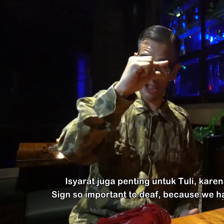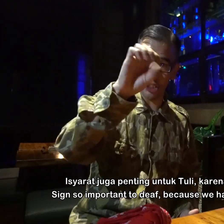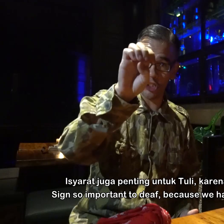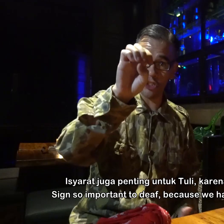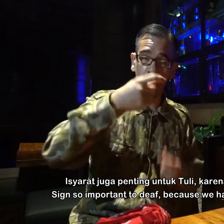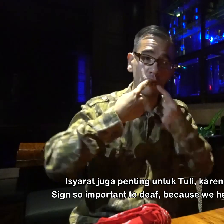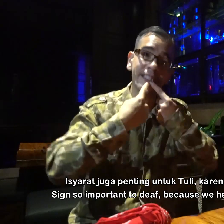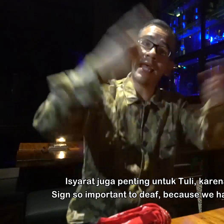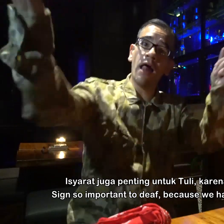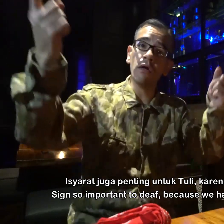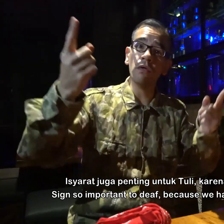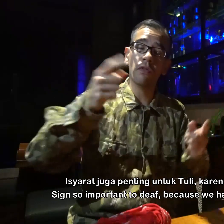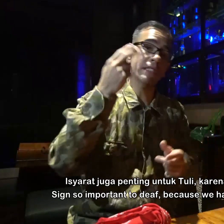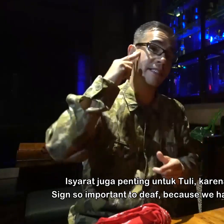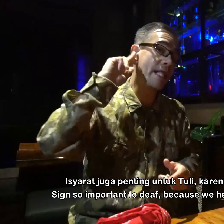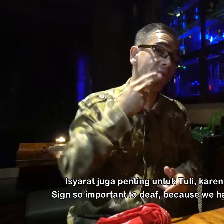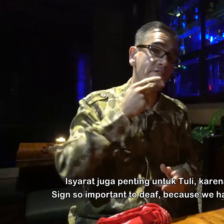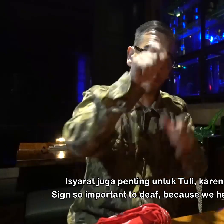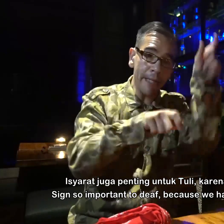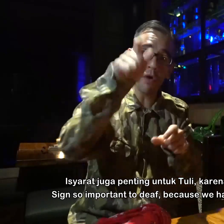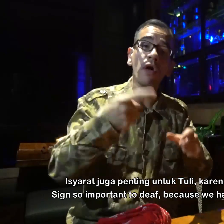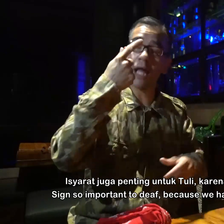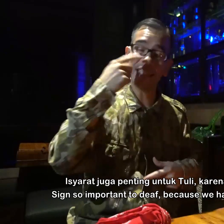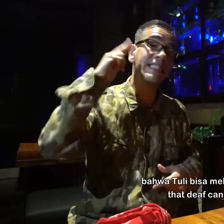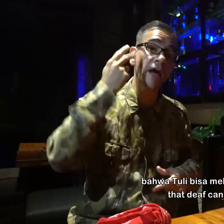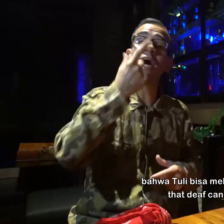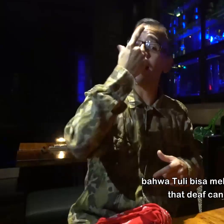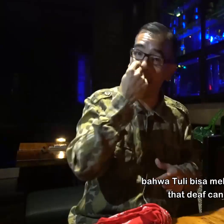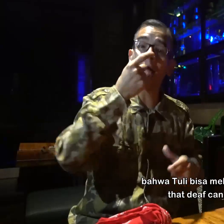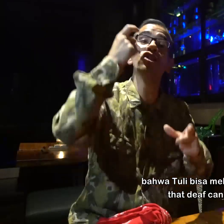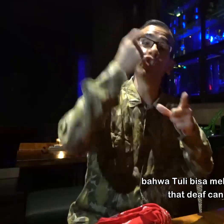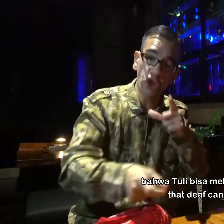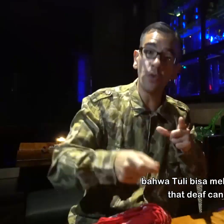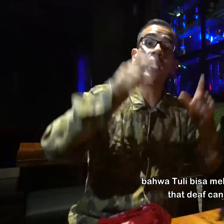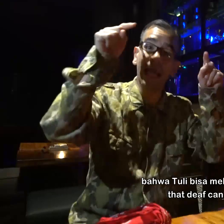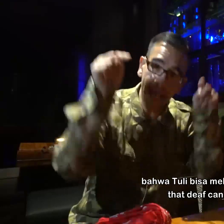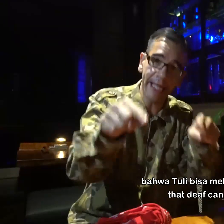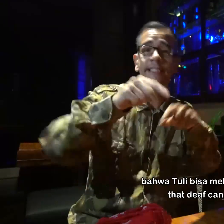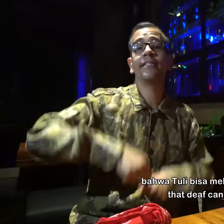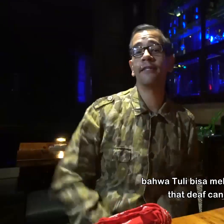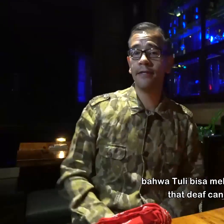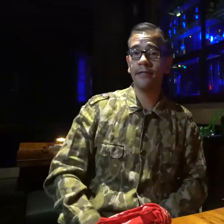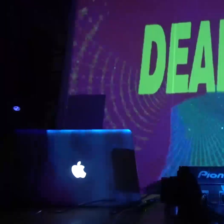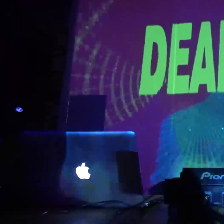message to tell deaf people that deaf can do it.